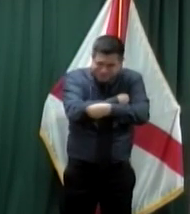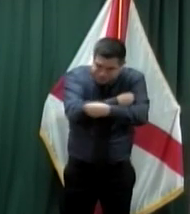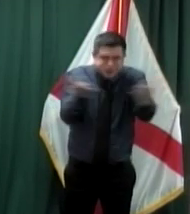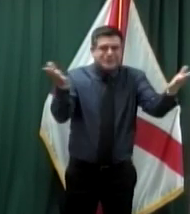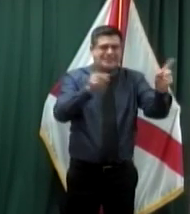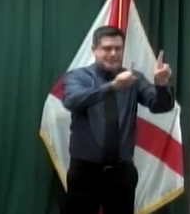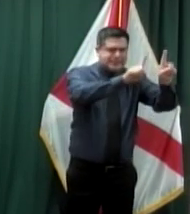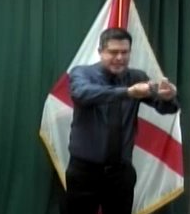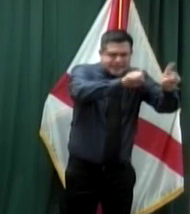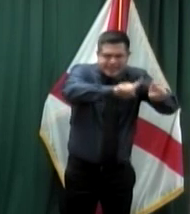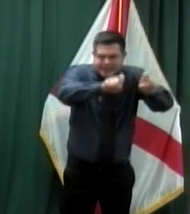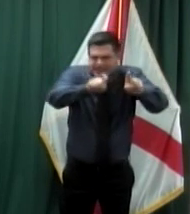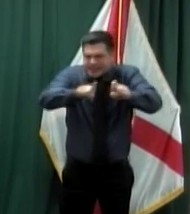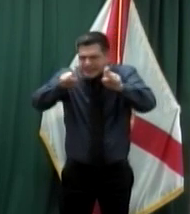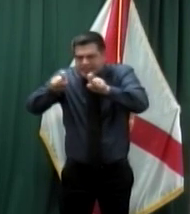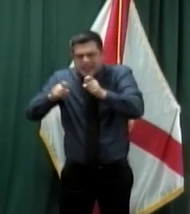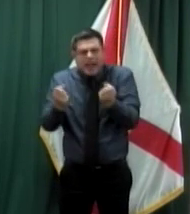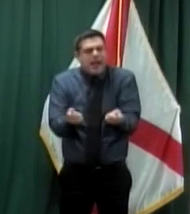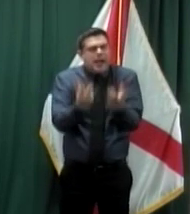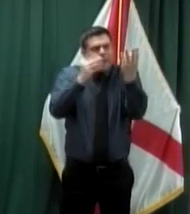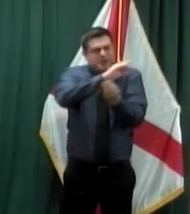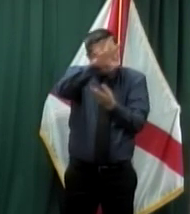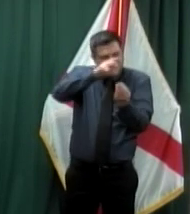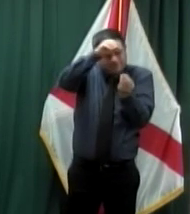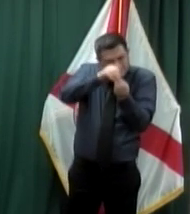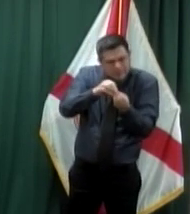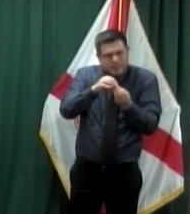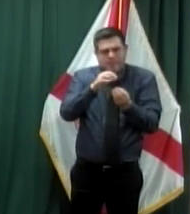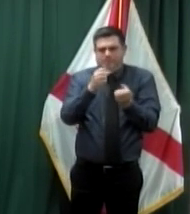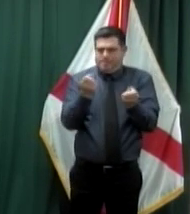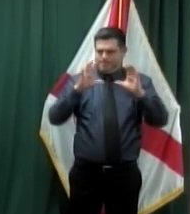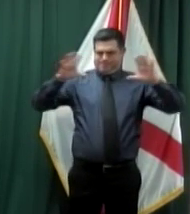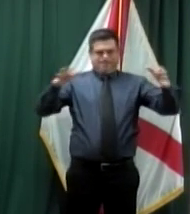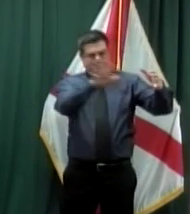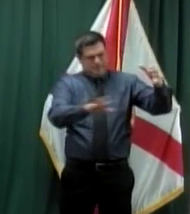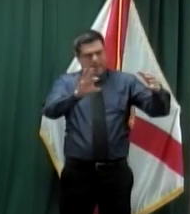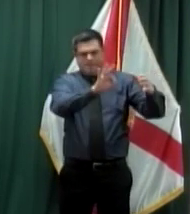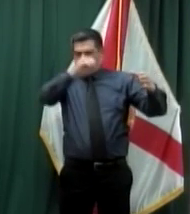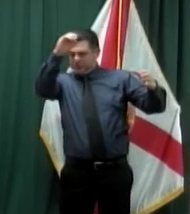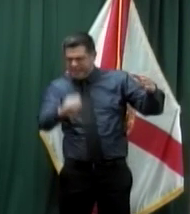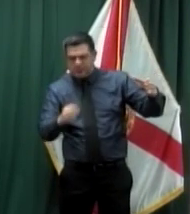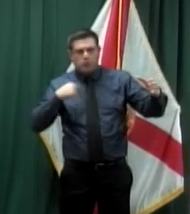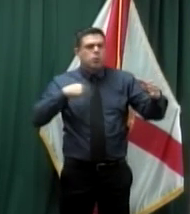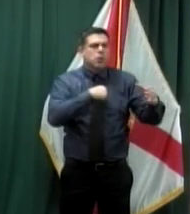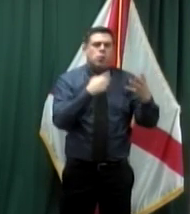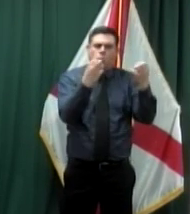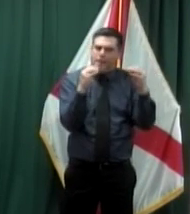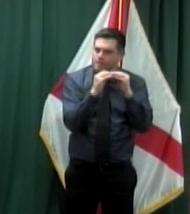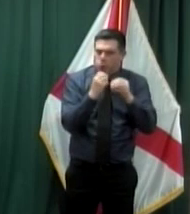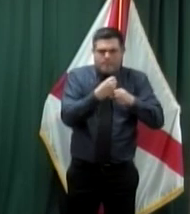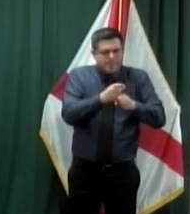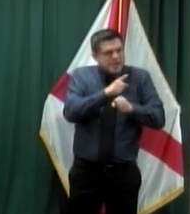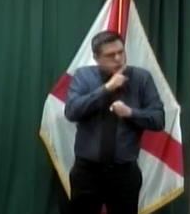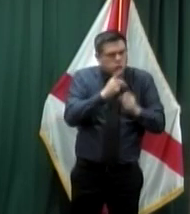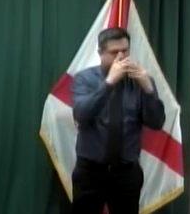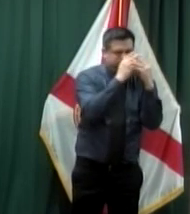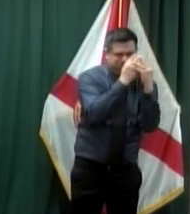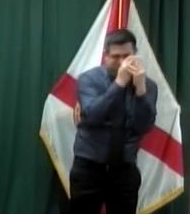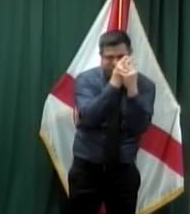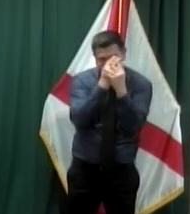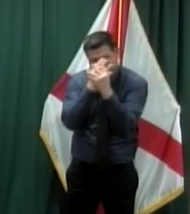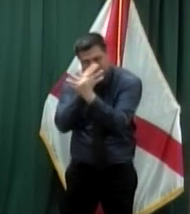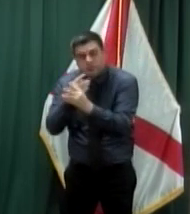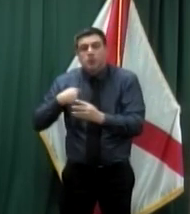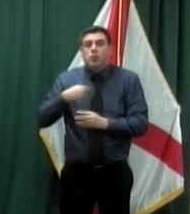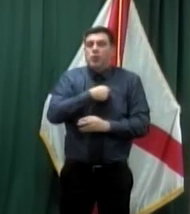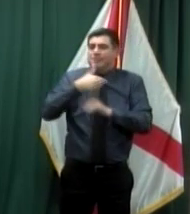that, of our population right now, but we are confident with our community partners, as Alan mentioned, American Muslim Community Clinic, True Health, as